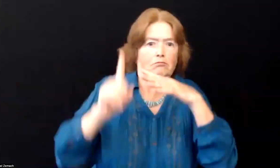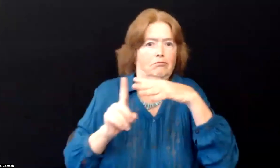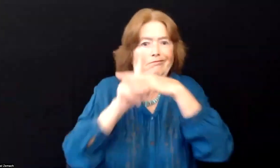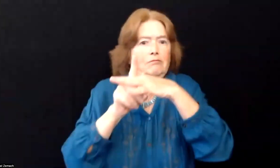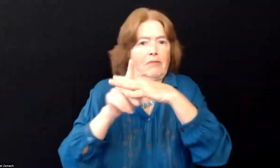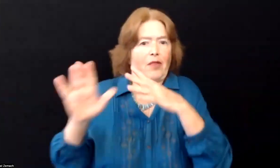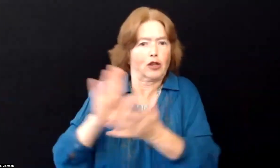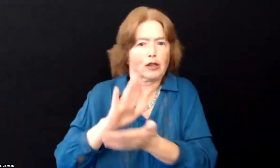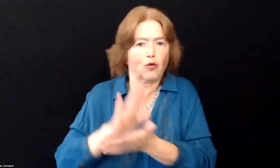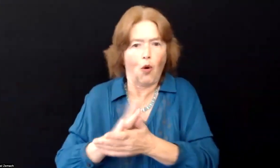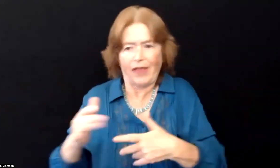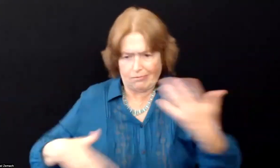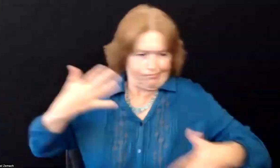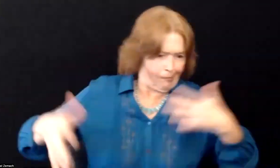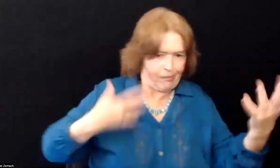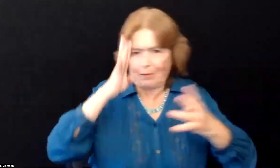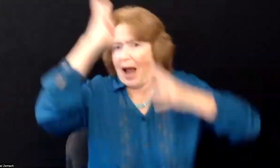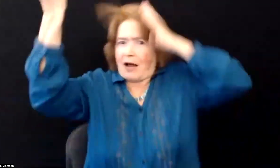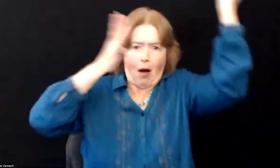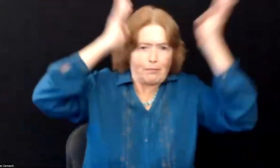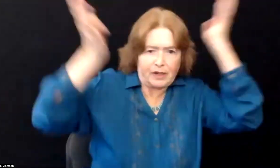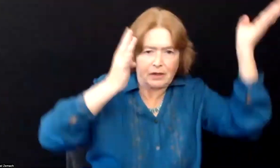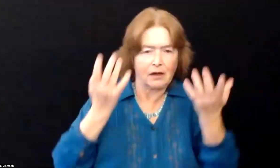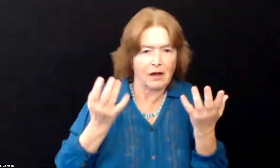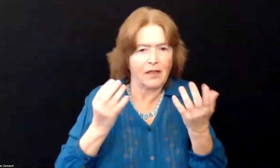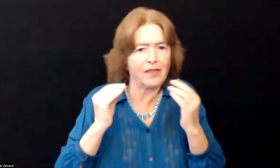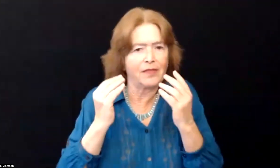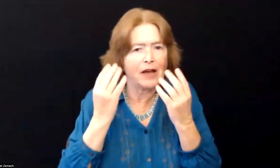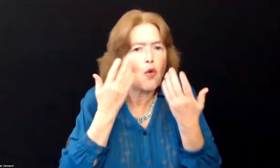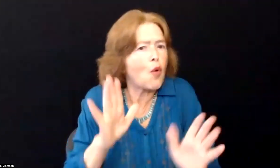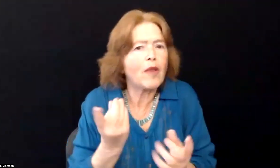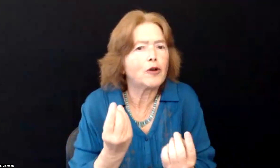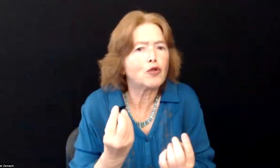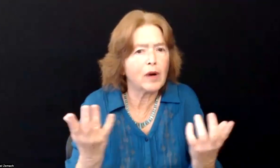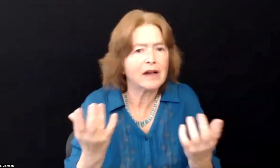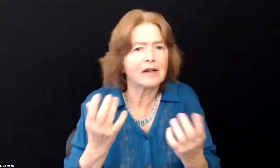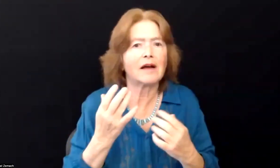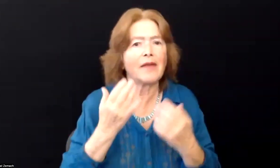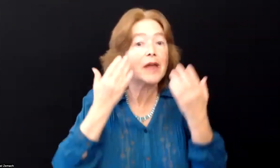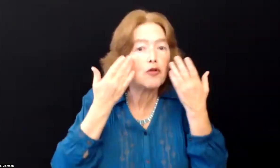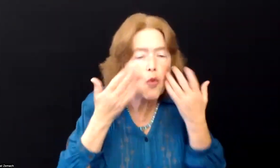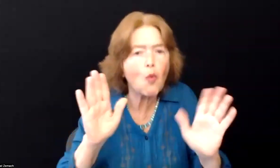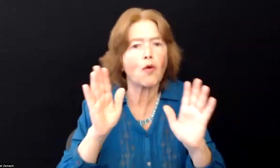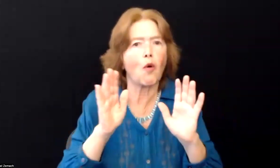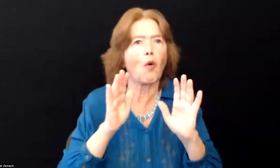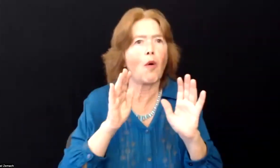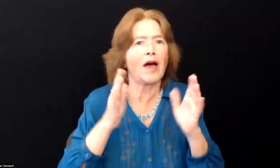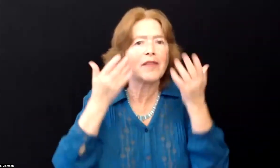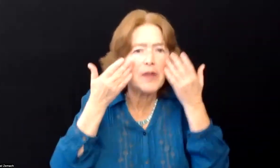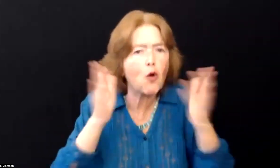deaf student shows up at their school and they just kind of make it up and try and figure out what to do because they don't know what to do. And they don't know what they don't